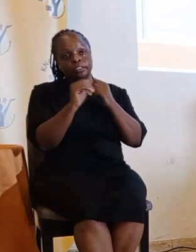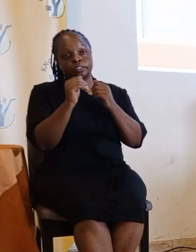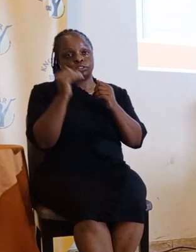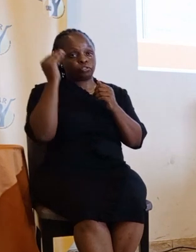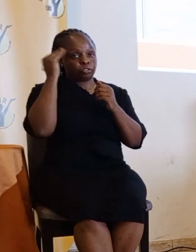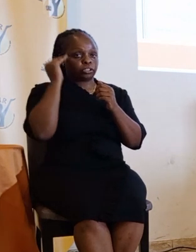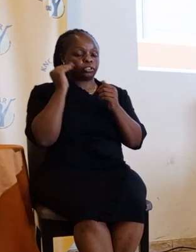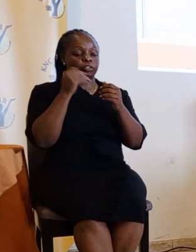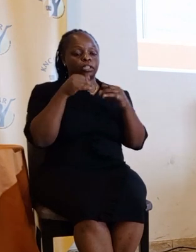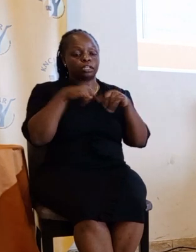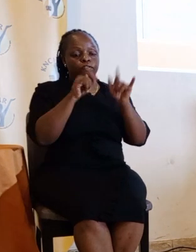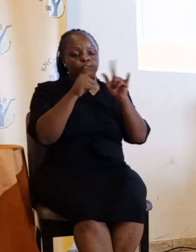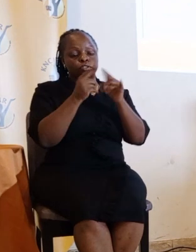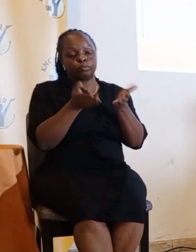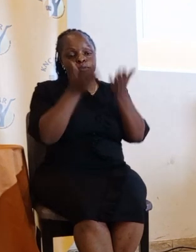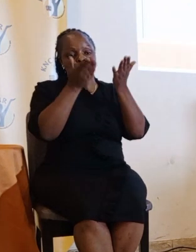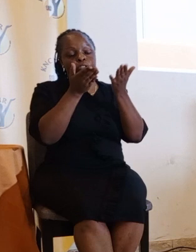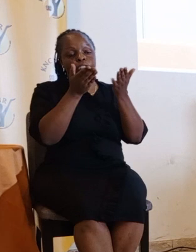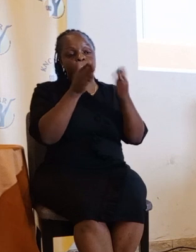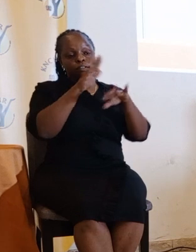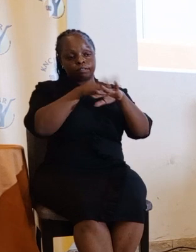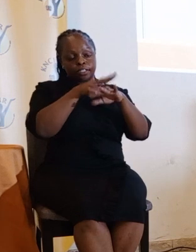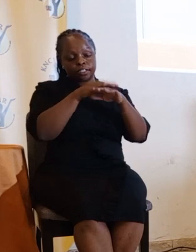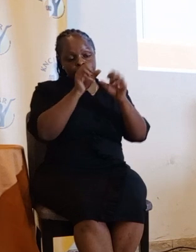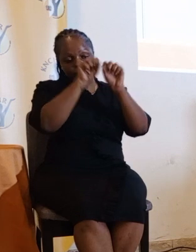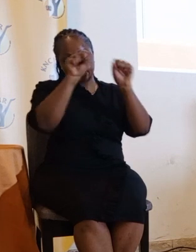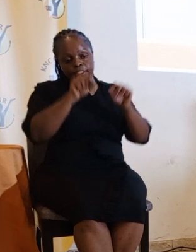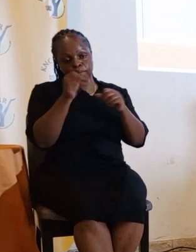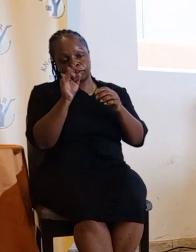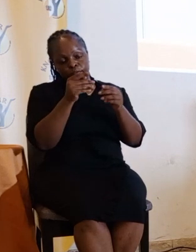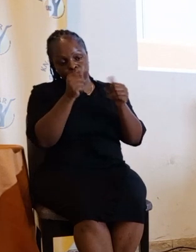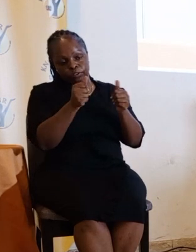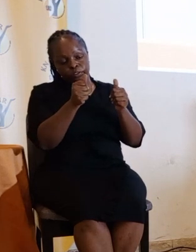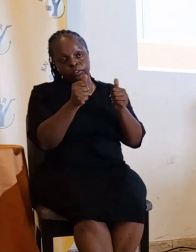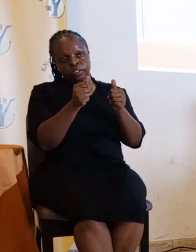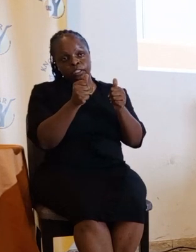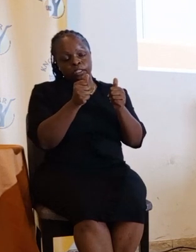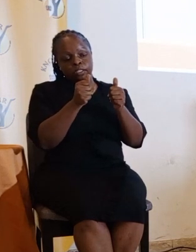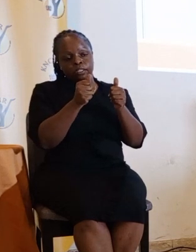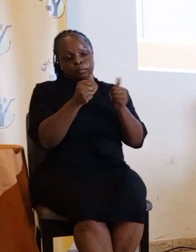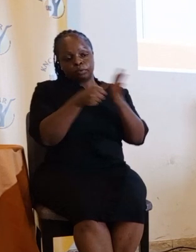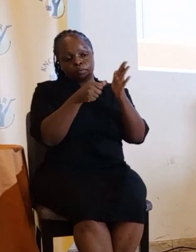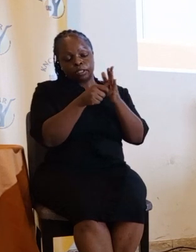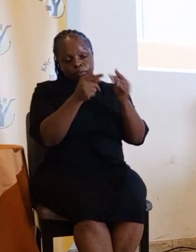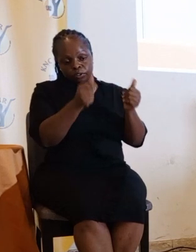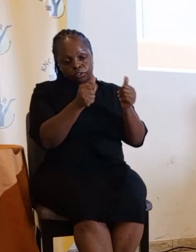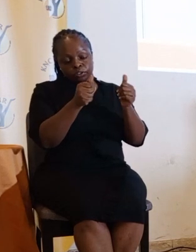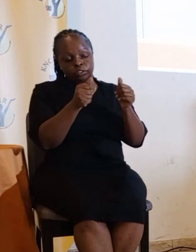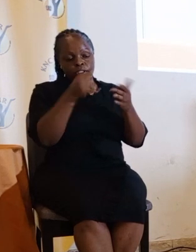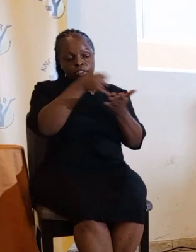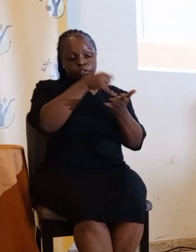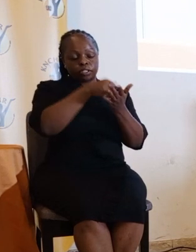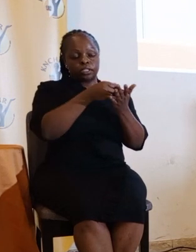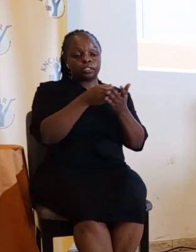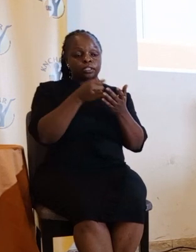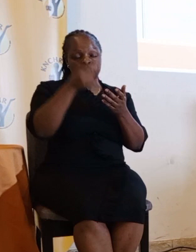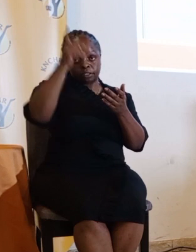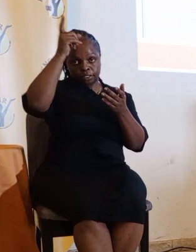judiciary's effort to promote an effective system of alternative dispute resolution, including traditional